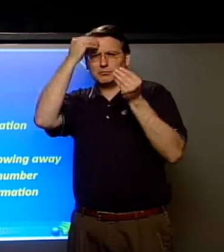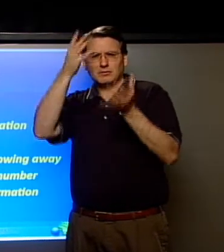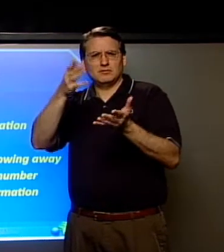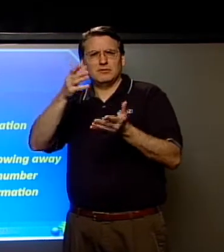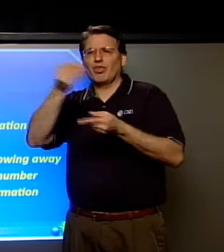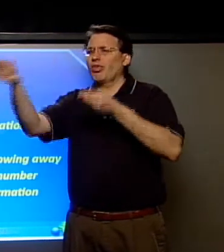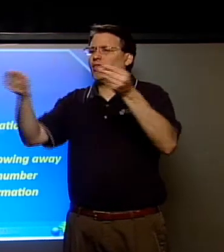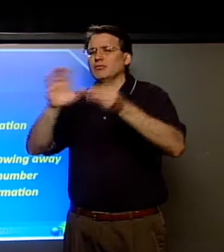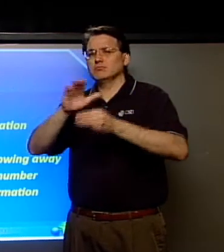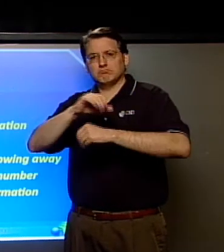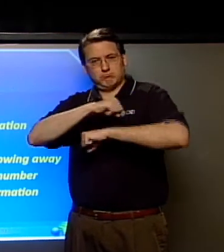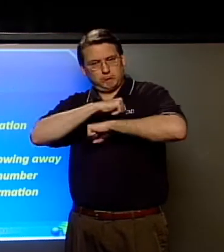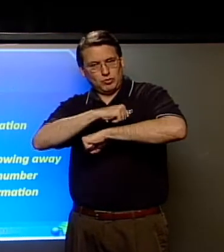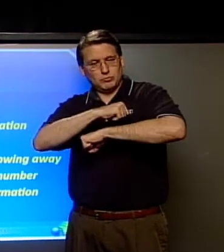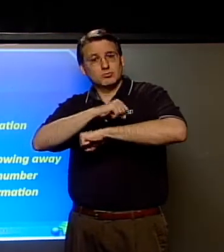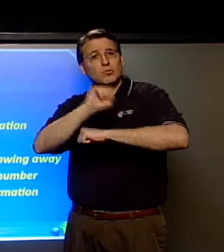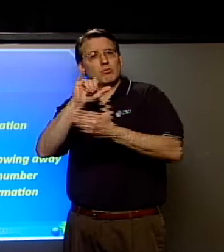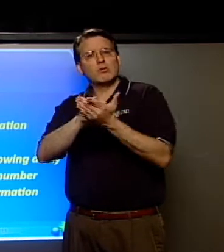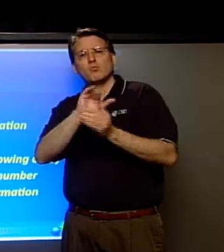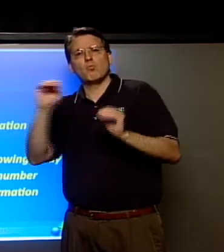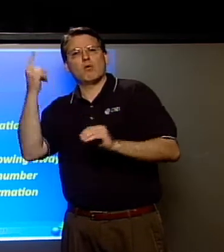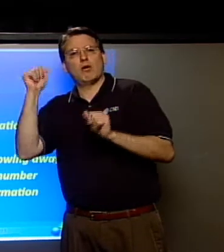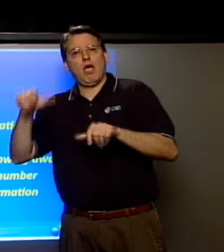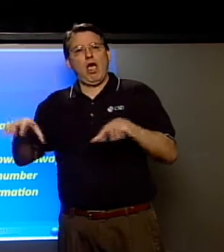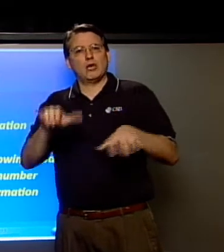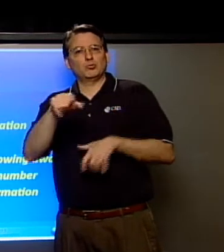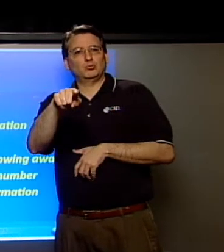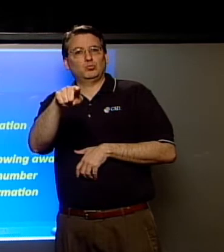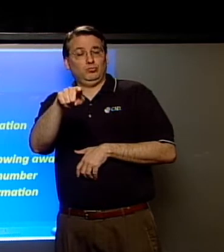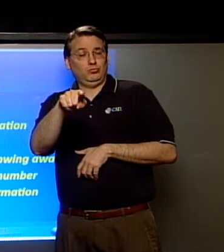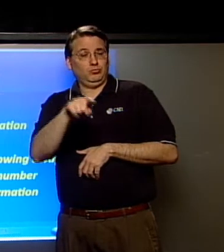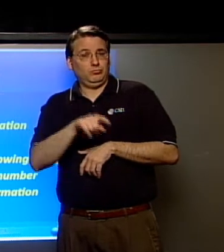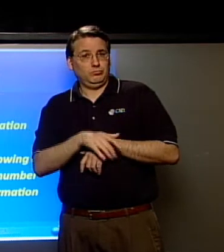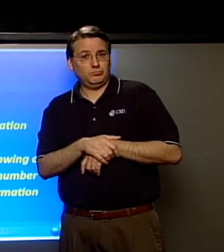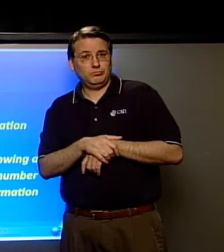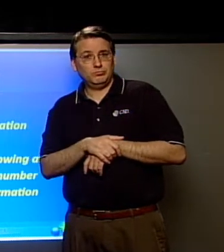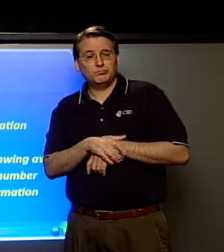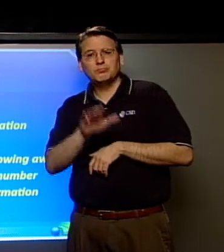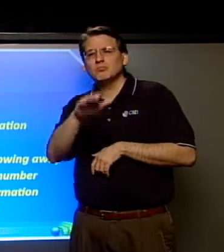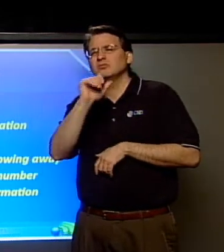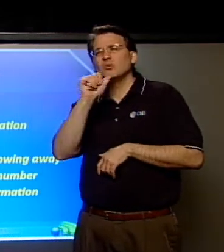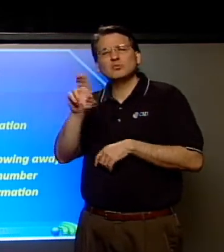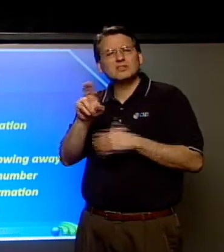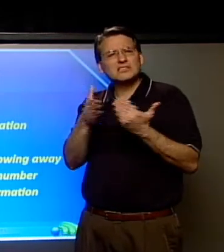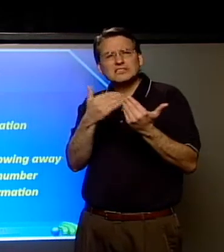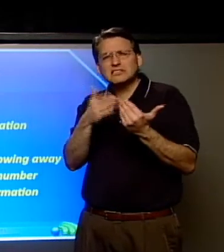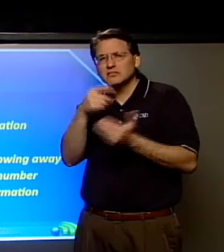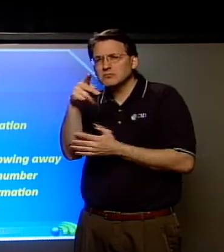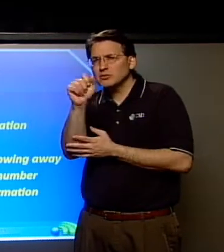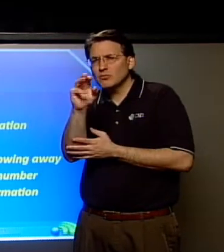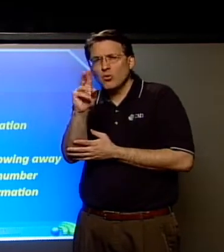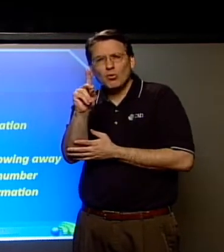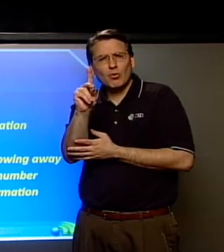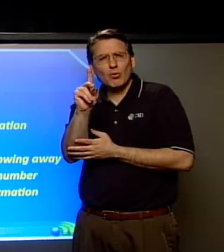do have a good reason. So just be careful with that. Also, don't give out personal information unless you absolutely must.